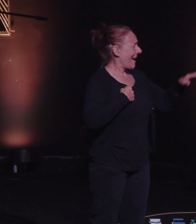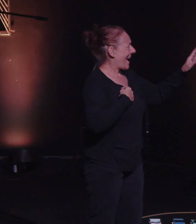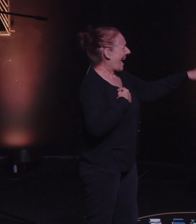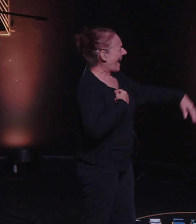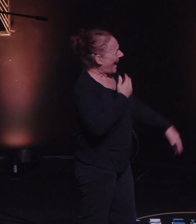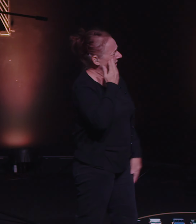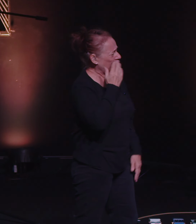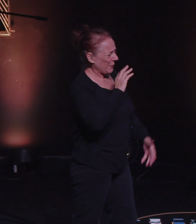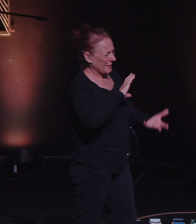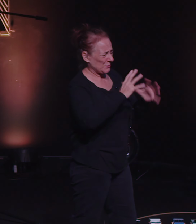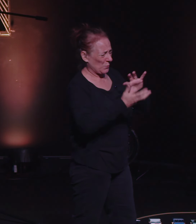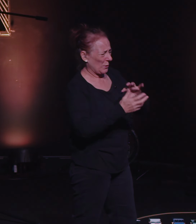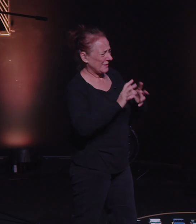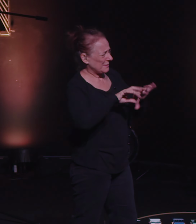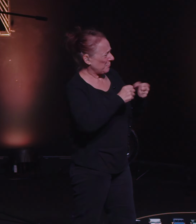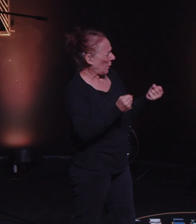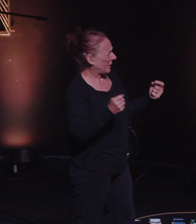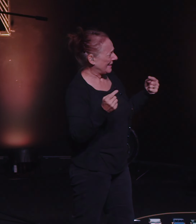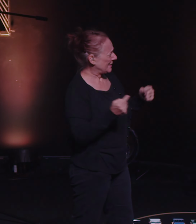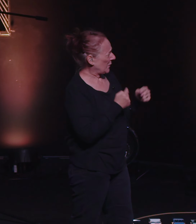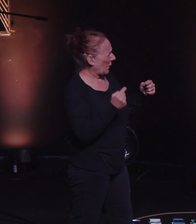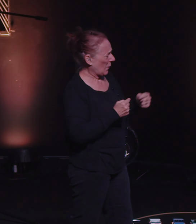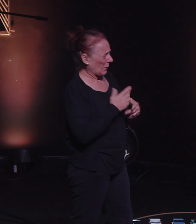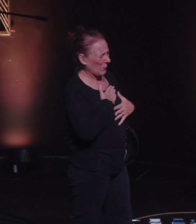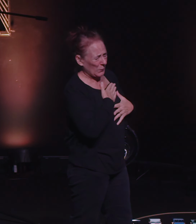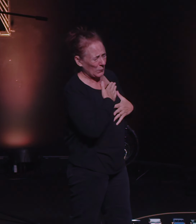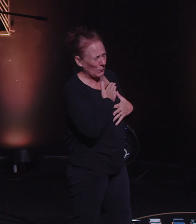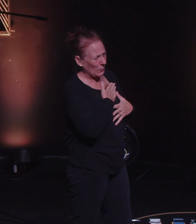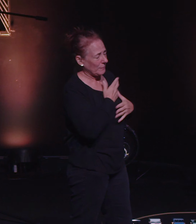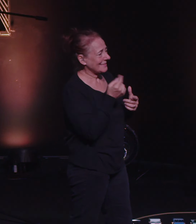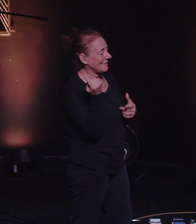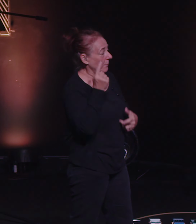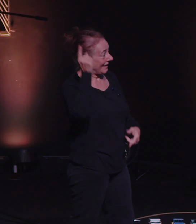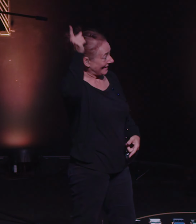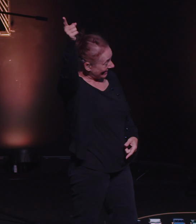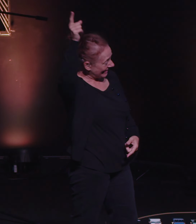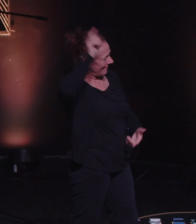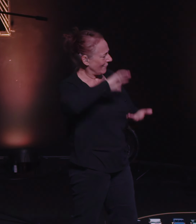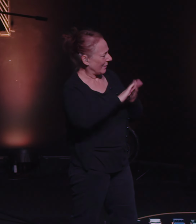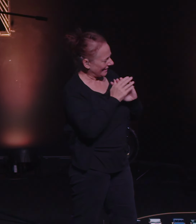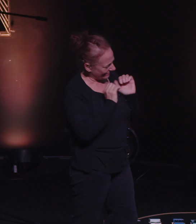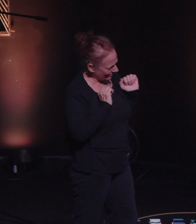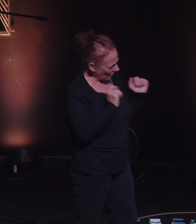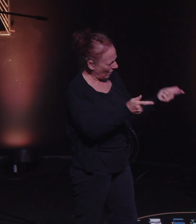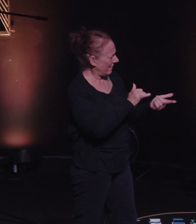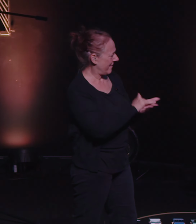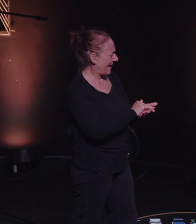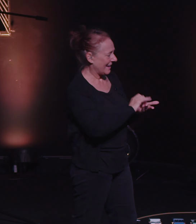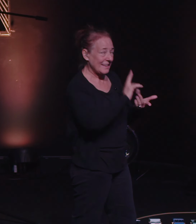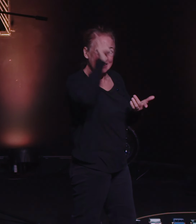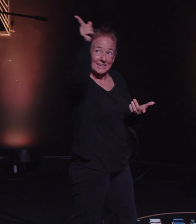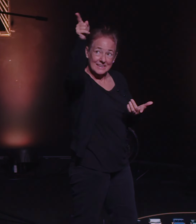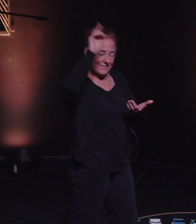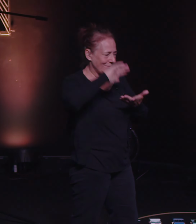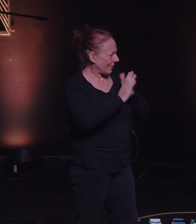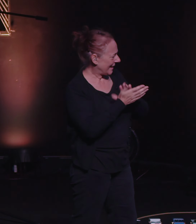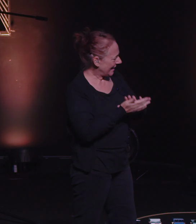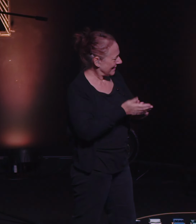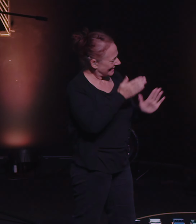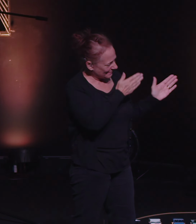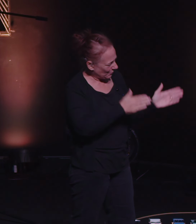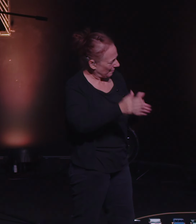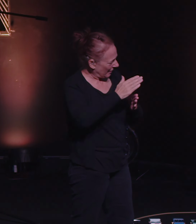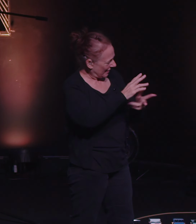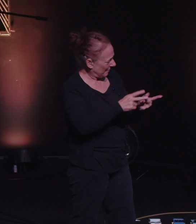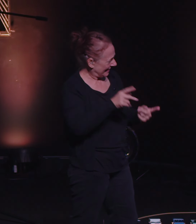I know this world's broken and I know there's hurt and there's pain, but there is someone who forgives all of that. And there's someone who's preparing